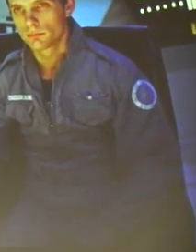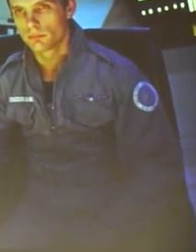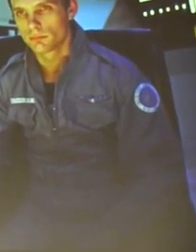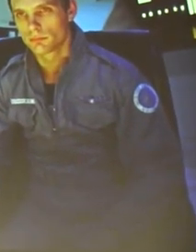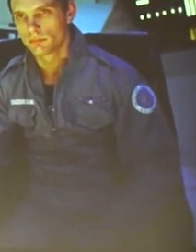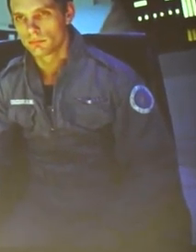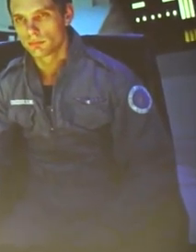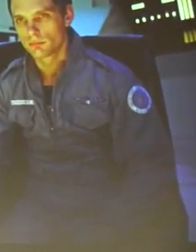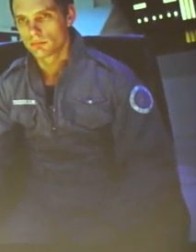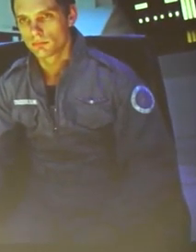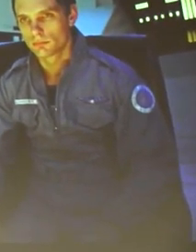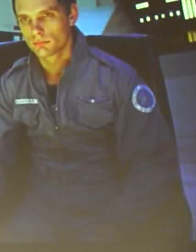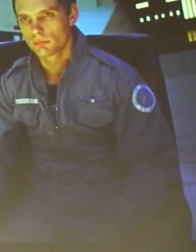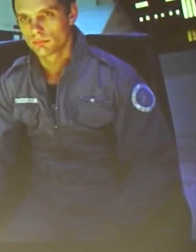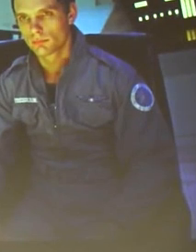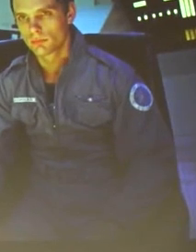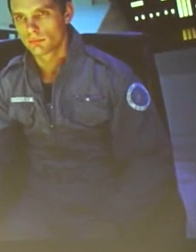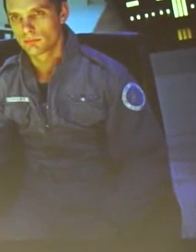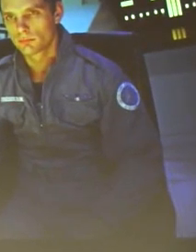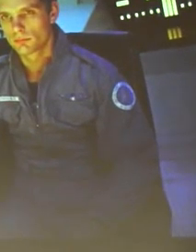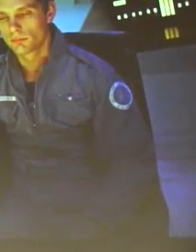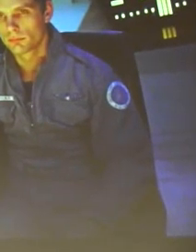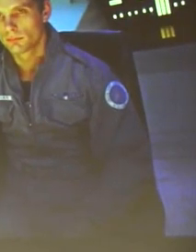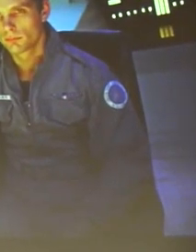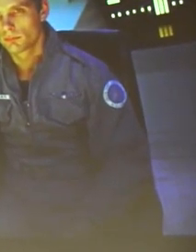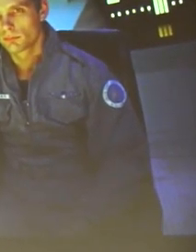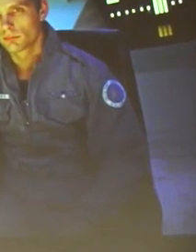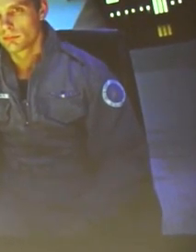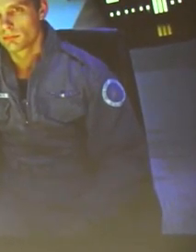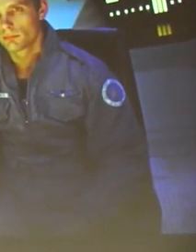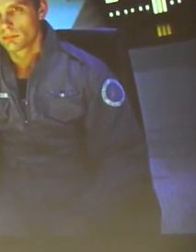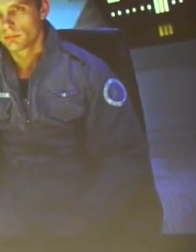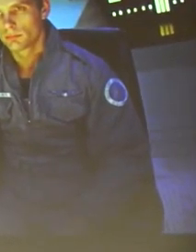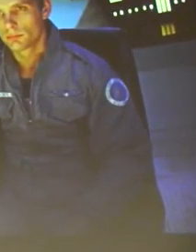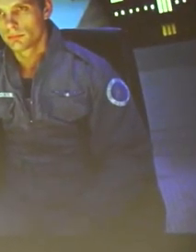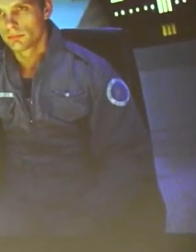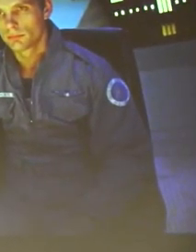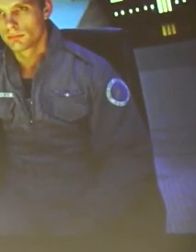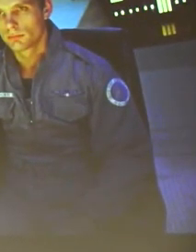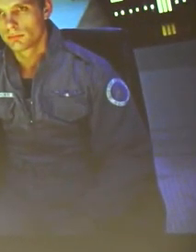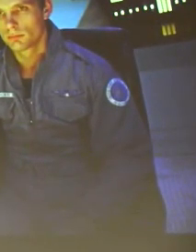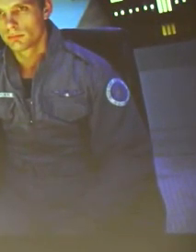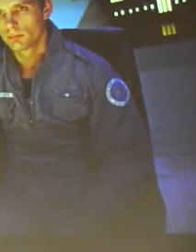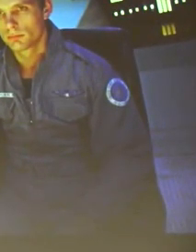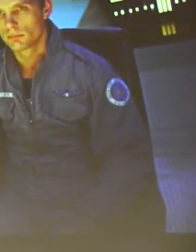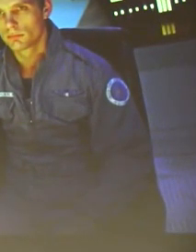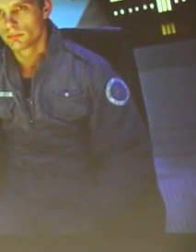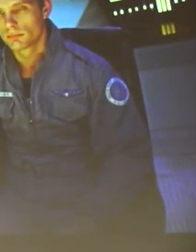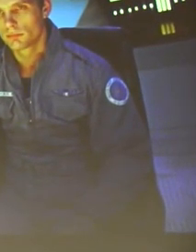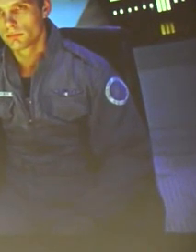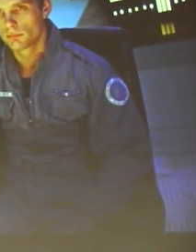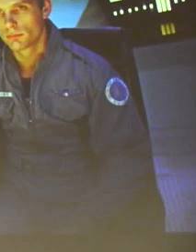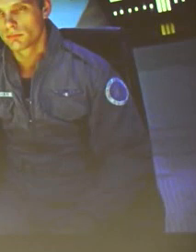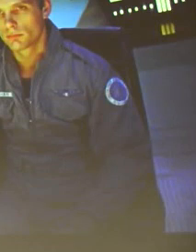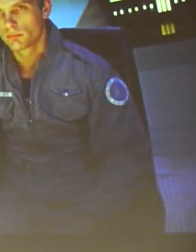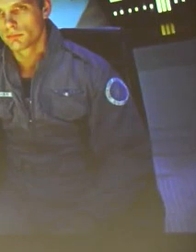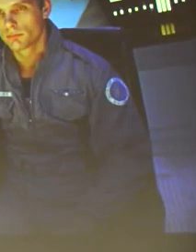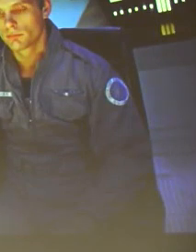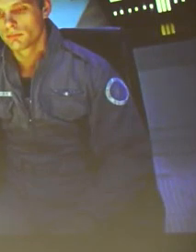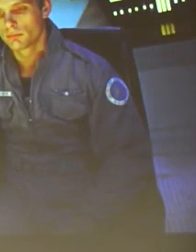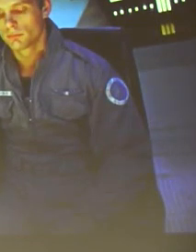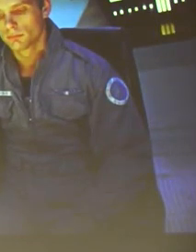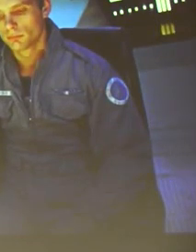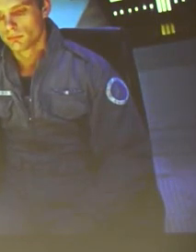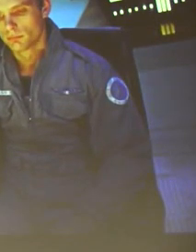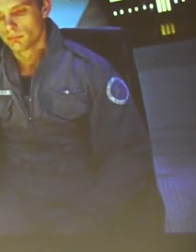We are skeptical ourselves, and we are running cross-checking routines to determine reliability of this conclusion. Sorry about this little snag,